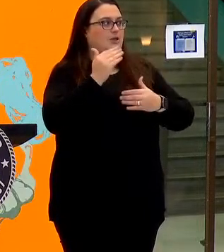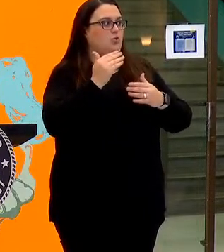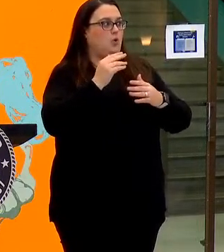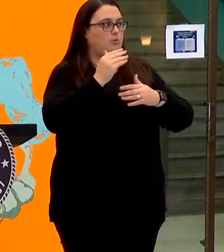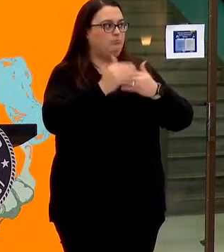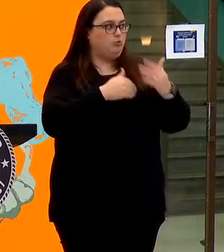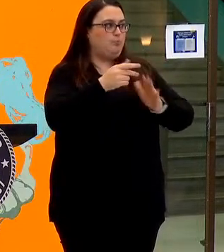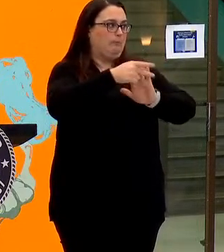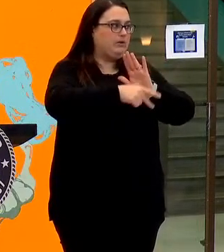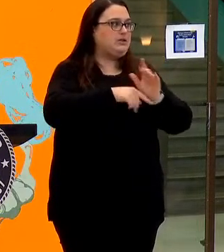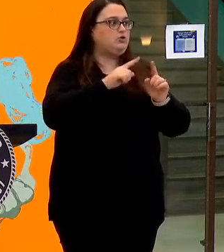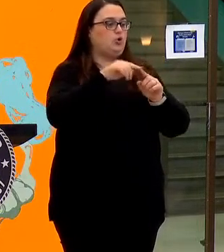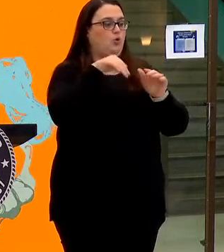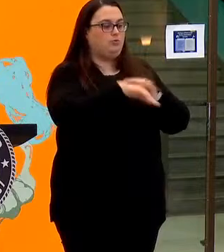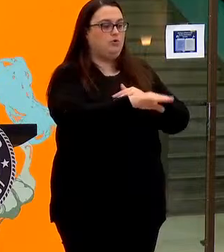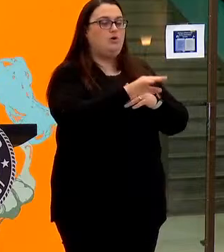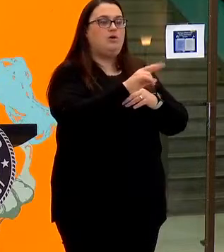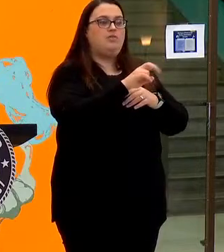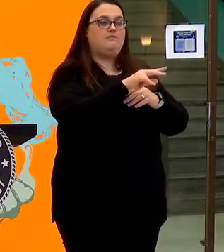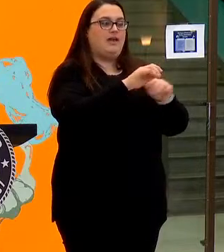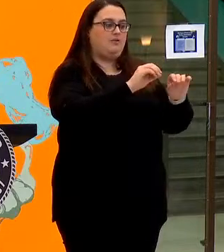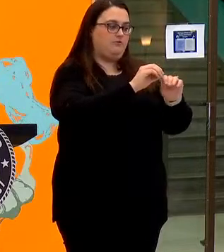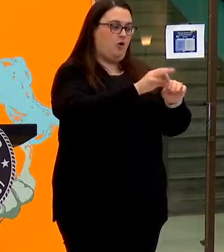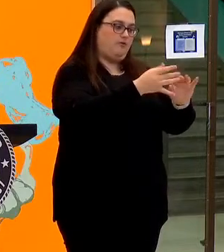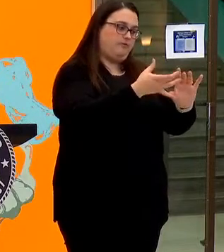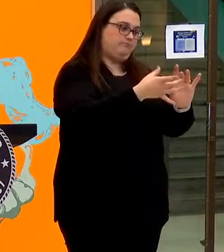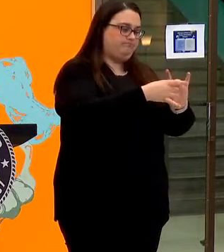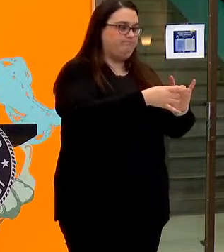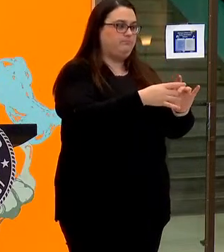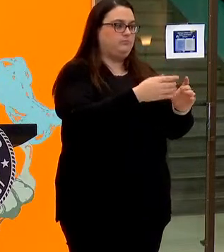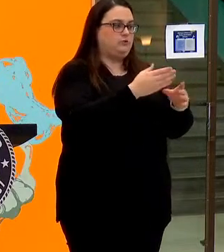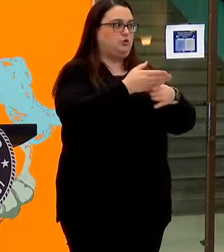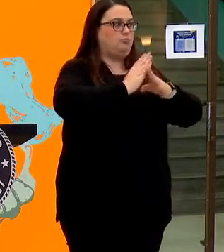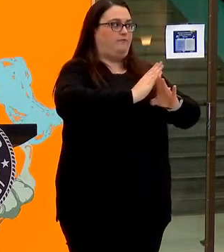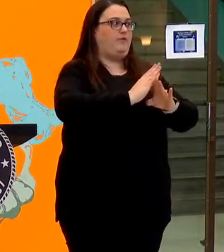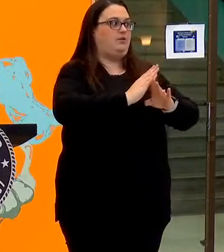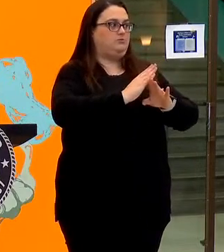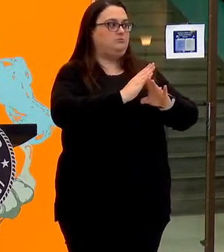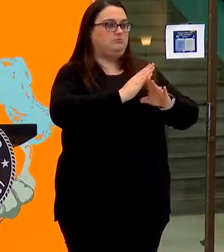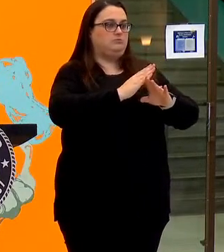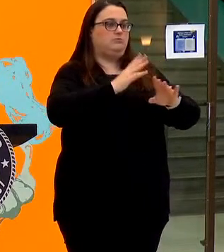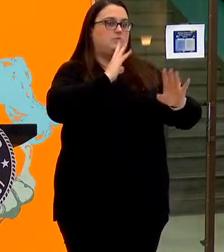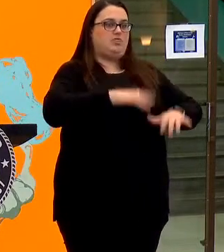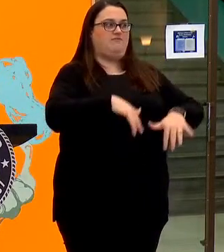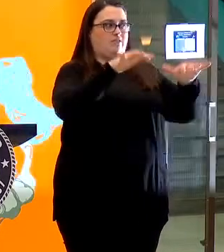in and turn off the valves to prevent the flooding for Monday's storm? Was that a training issue,